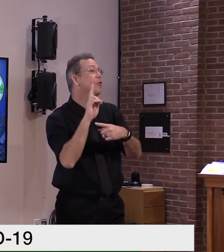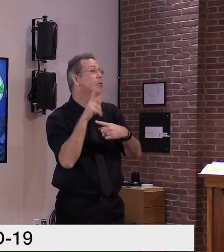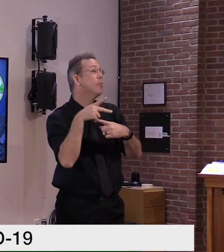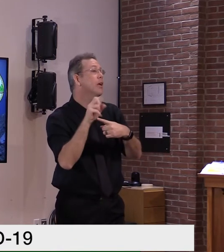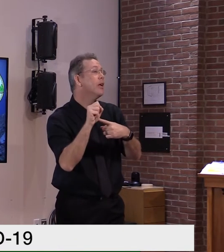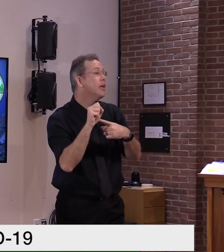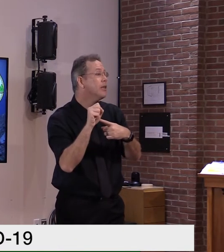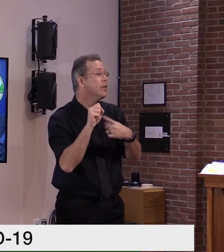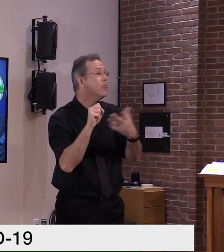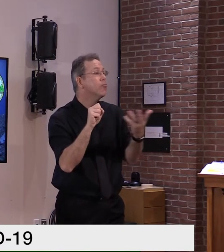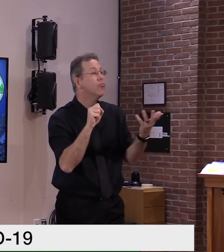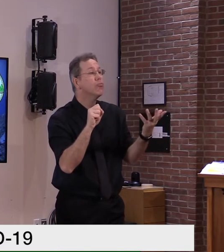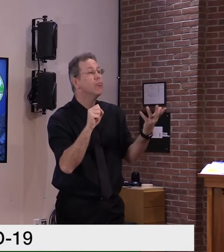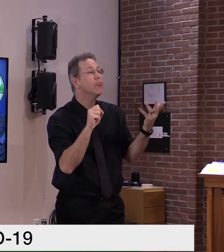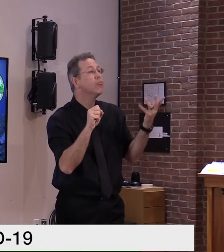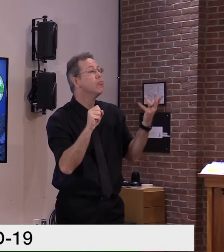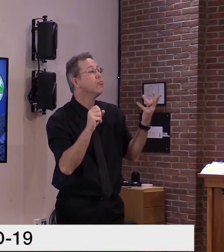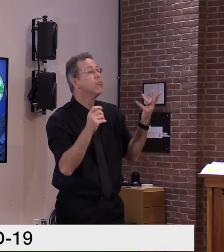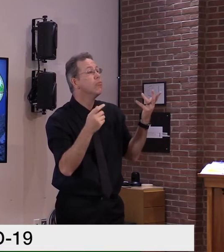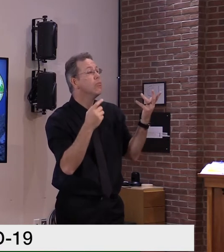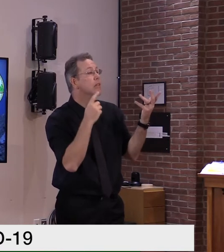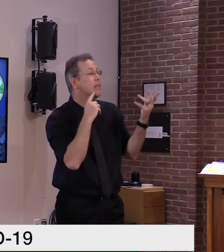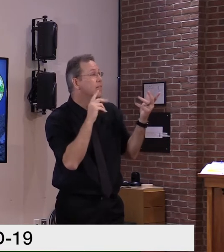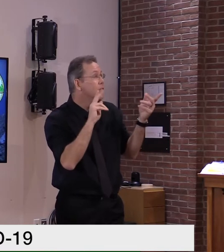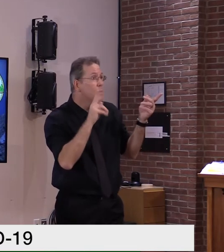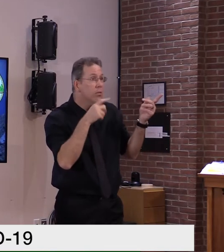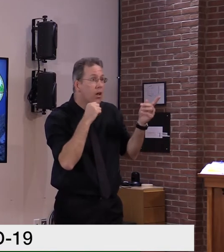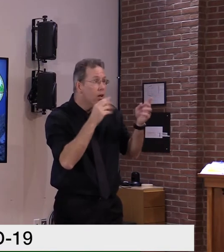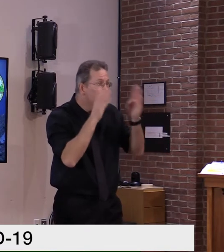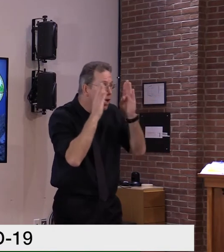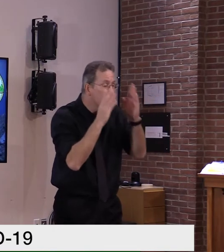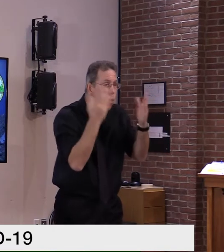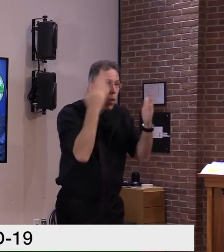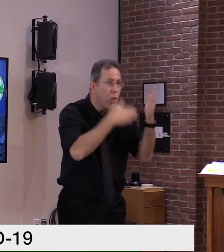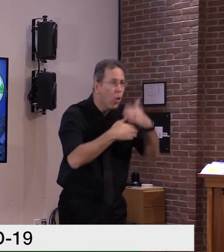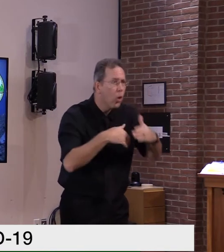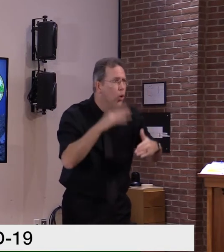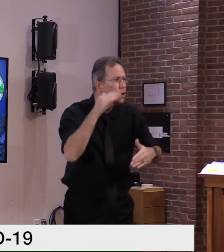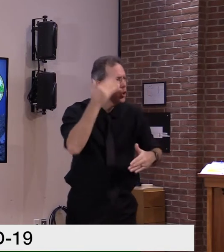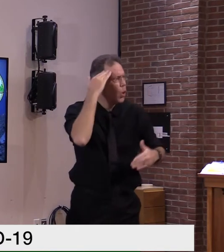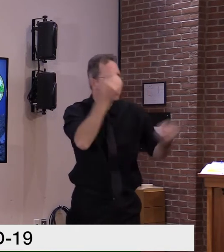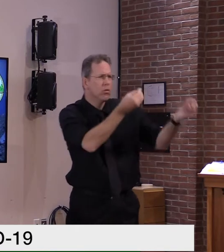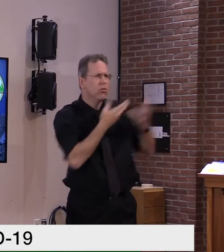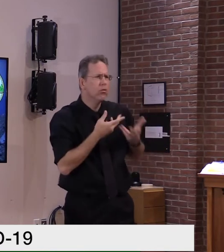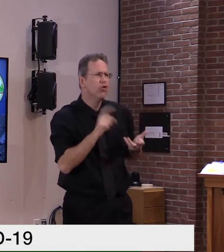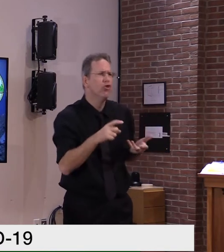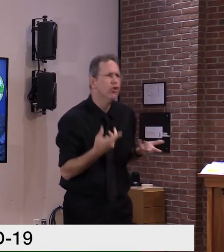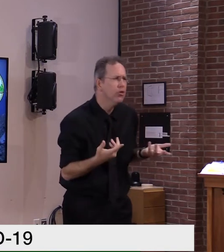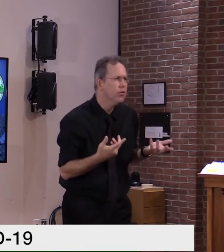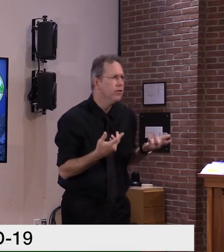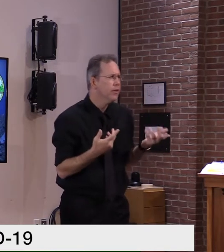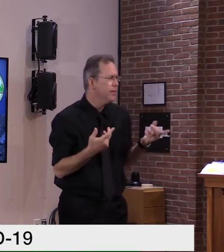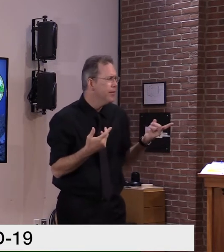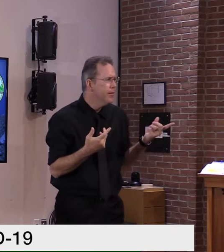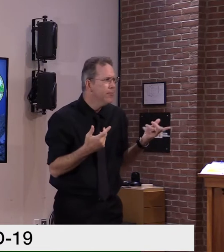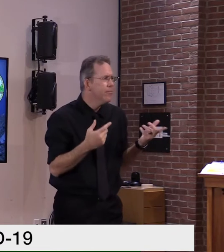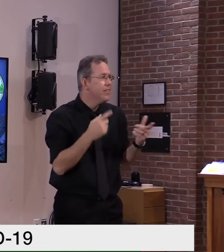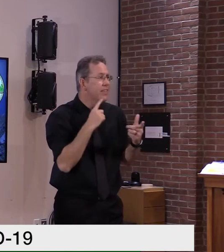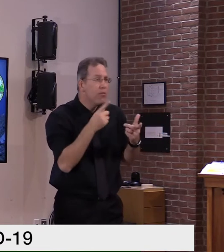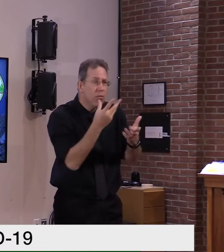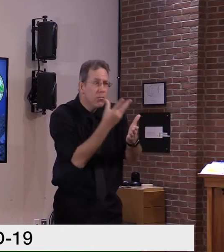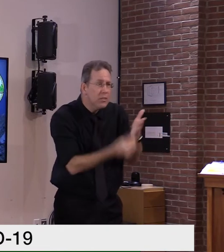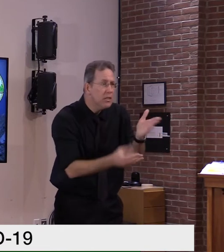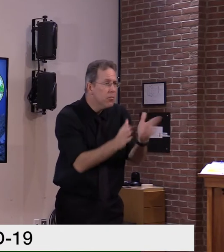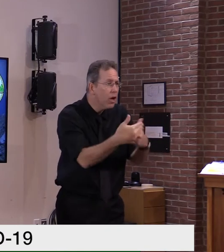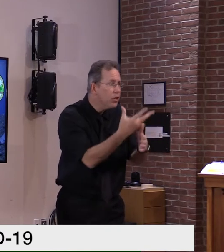not paying attention here, we need to know. And if somebody else wasn't paying attention, we need to know. So I think